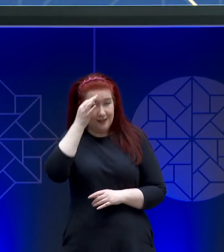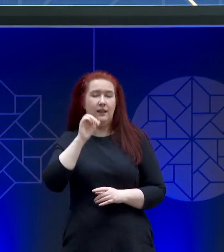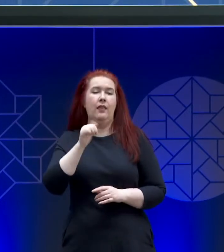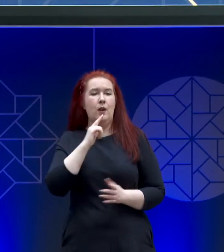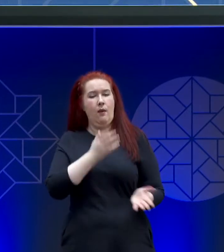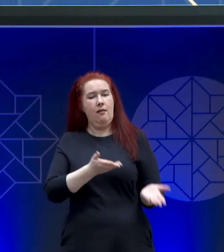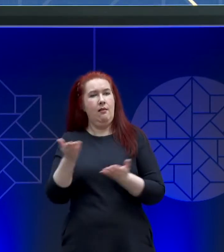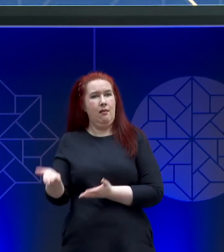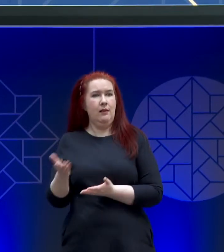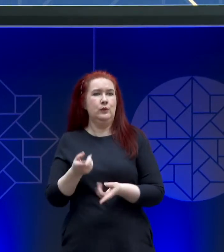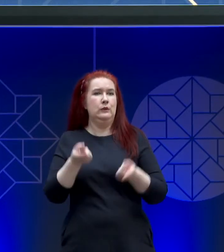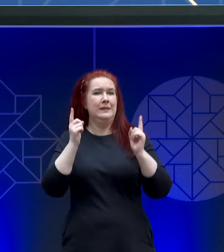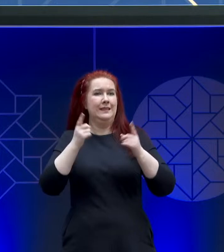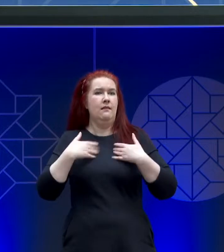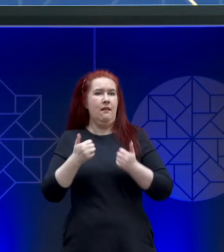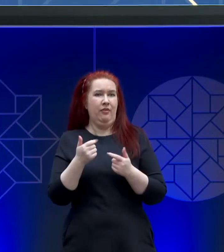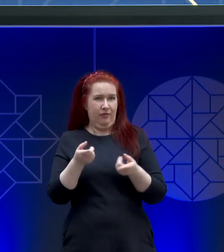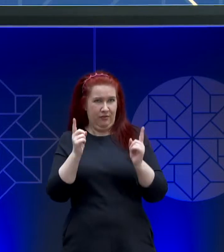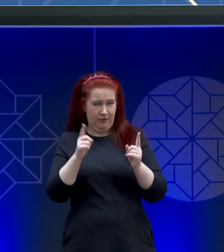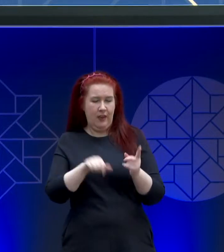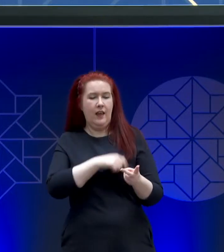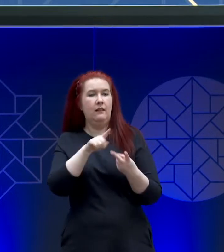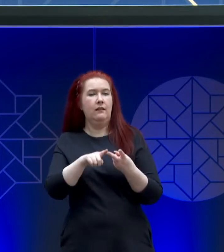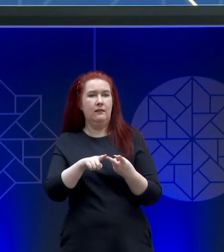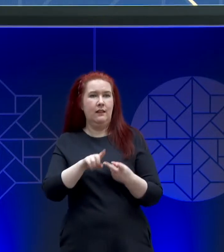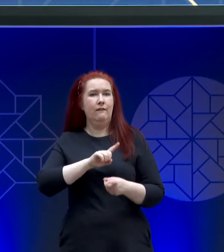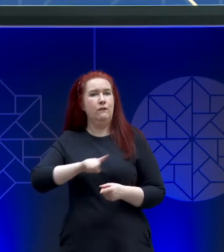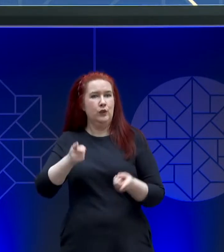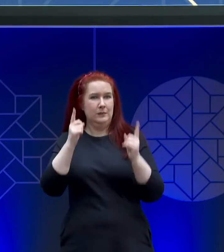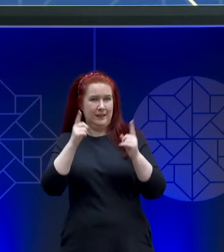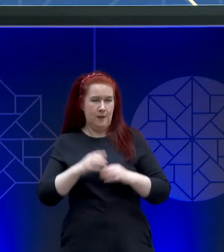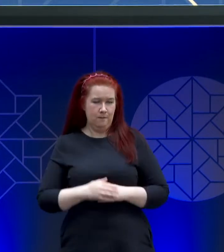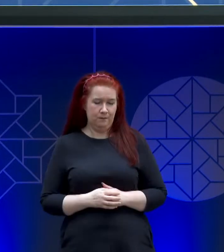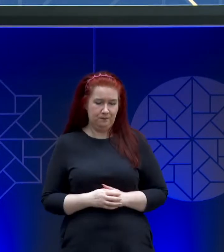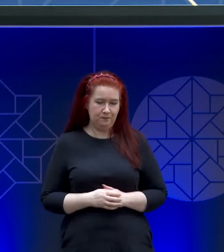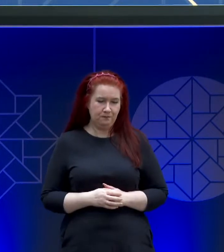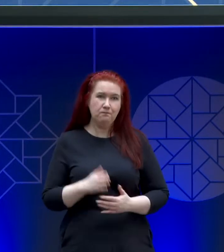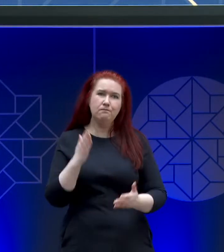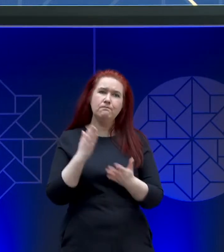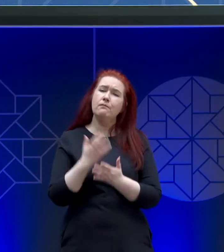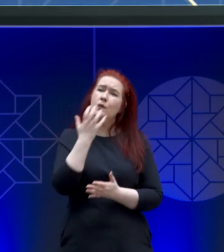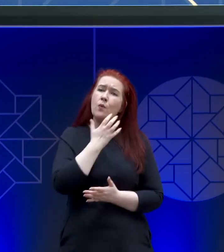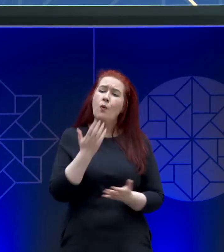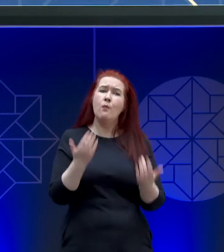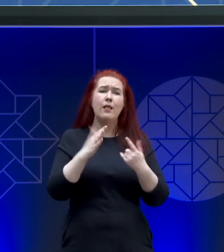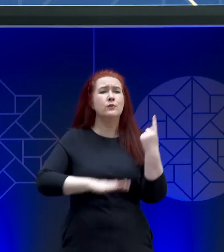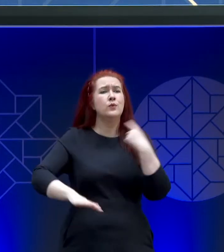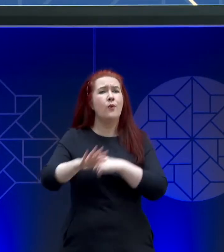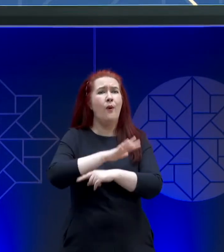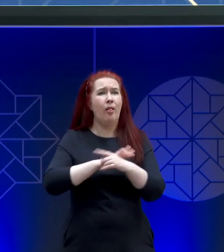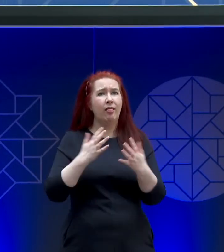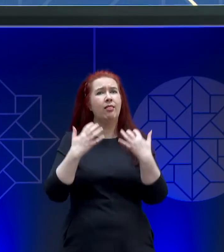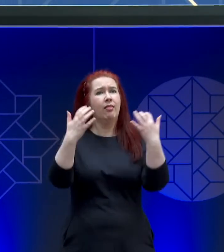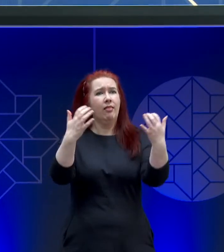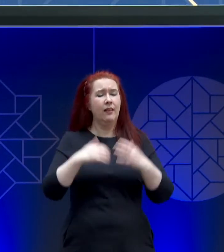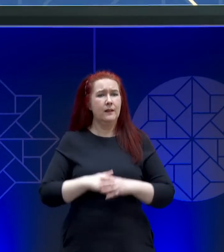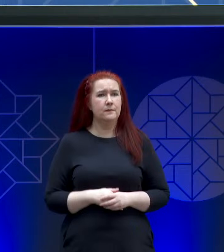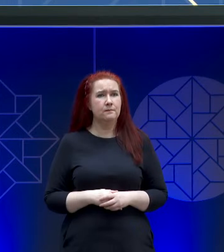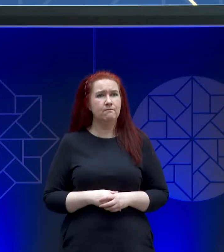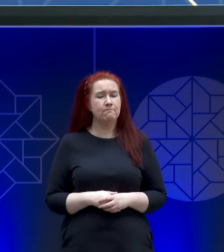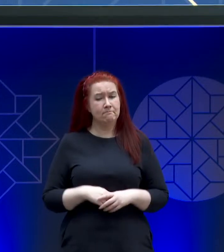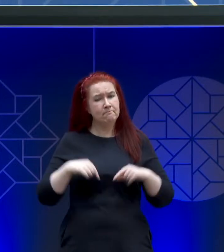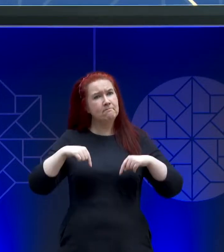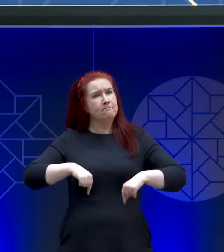to the Cabinet Secretary to talk a little bit, and then the First Minister. But as I say, very warm welcome to all of you. We've been working